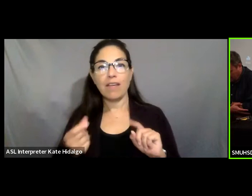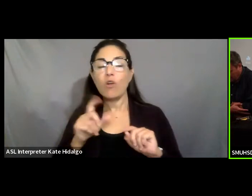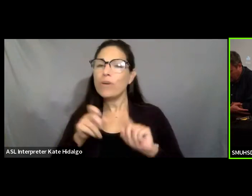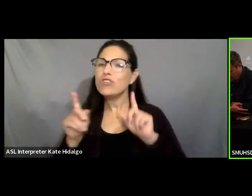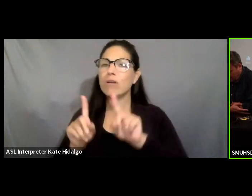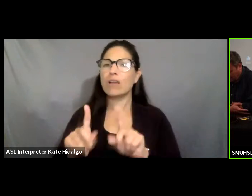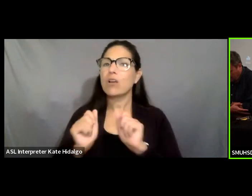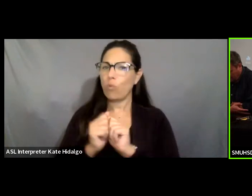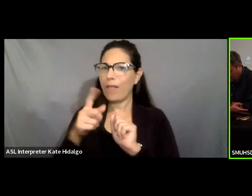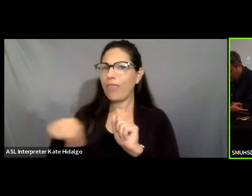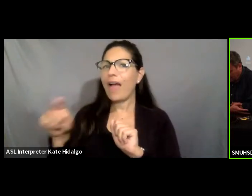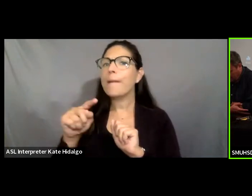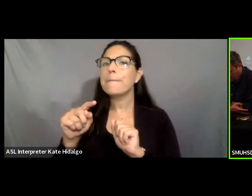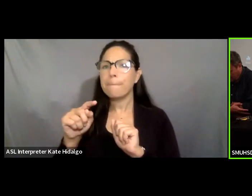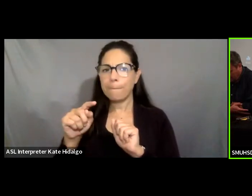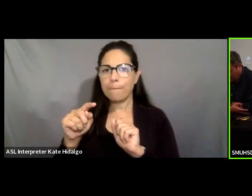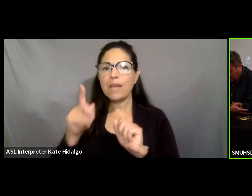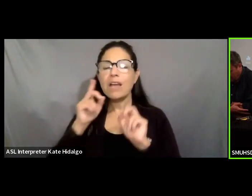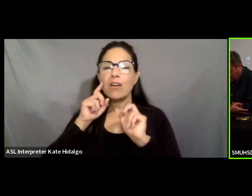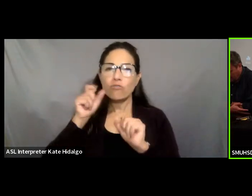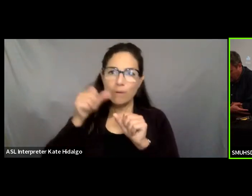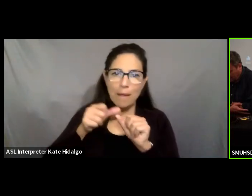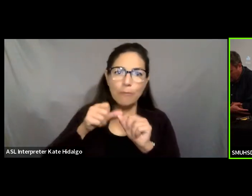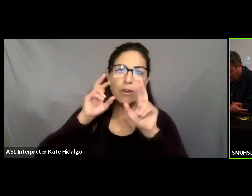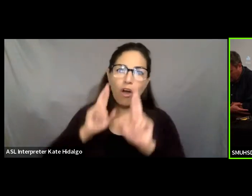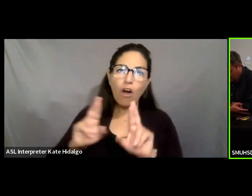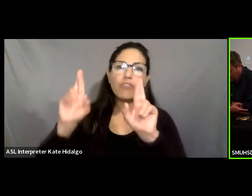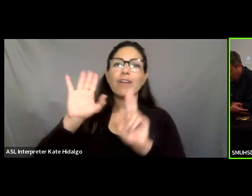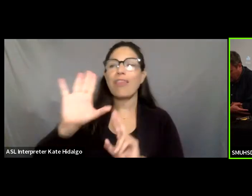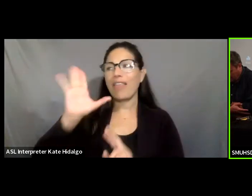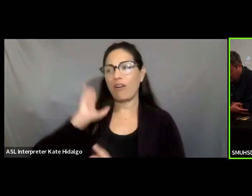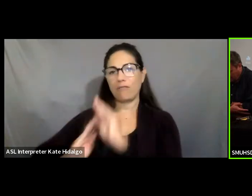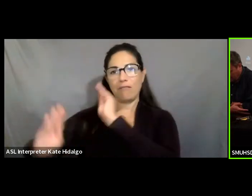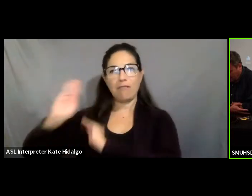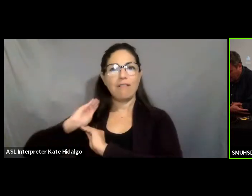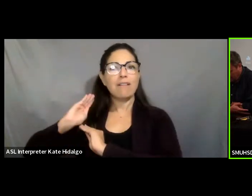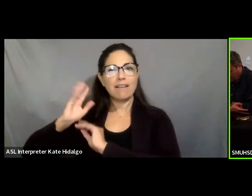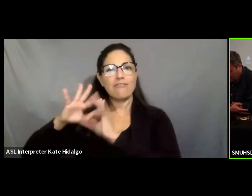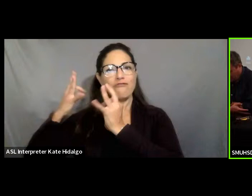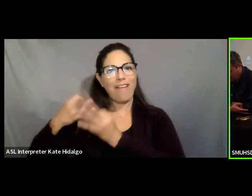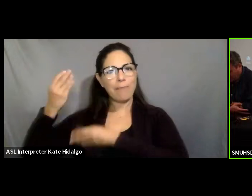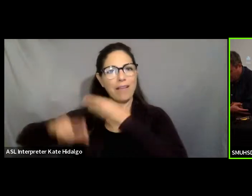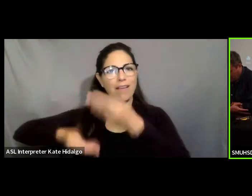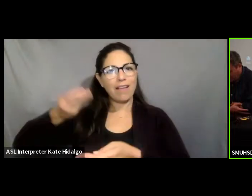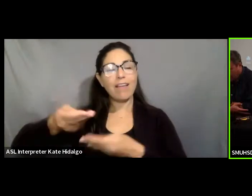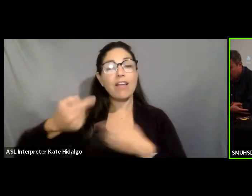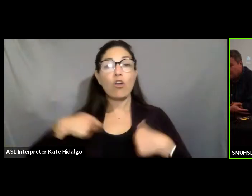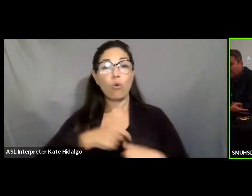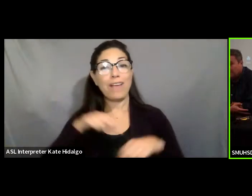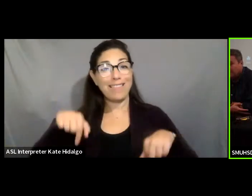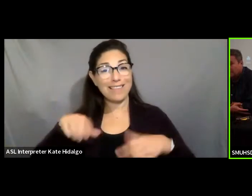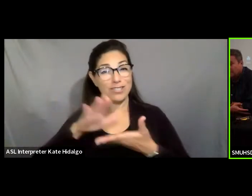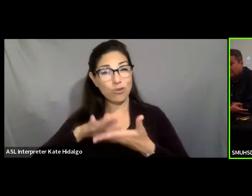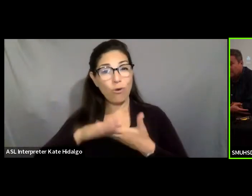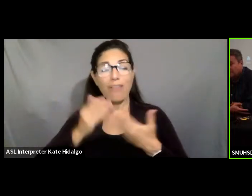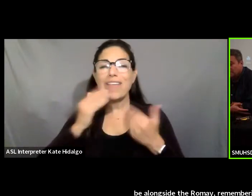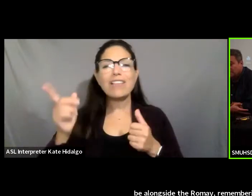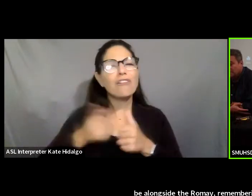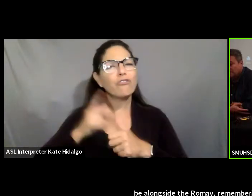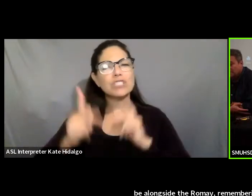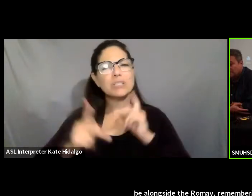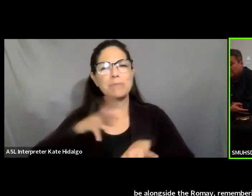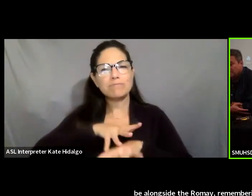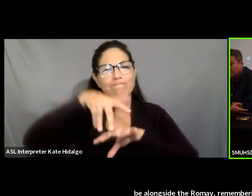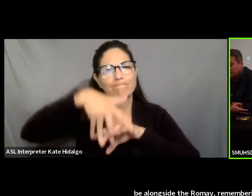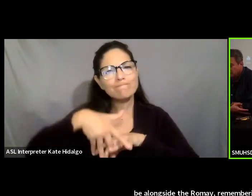the Ramaytush, remembering and honoring their ancestors and relatives. We at Capuchino thank the first people, the